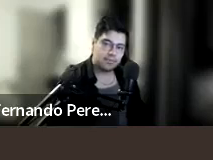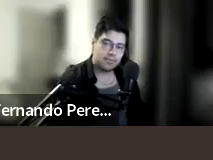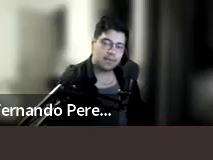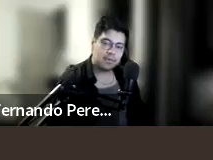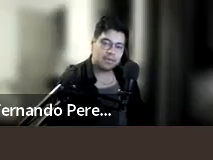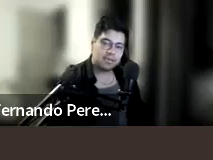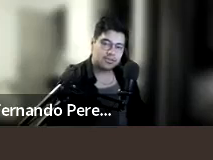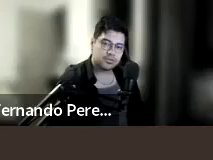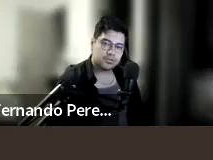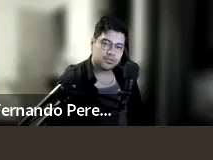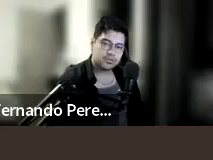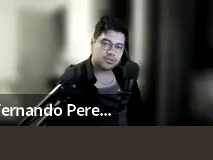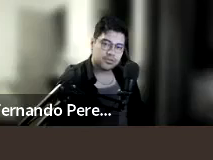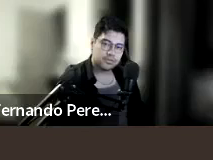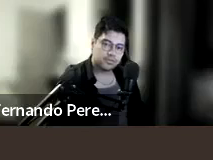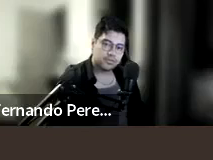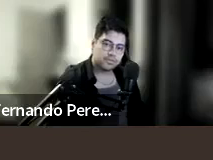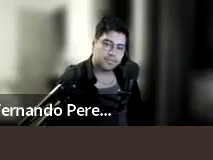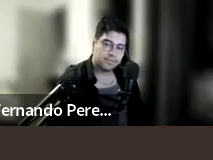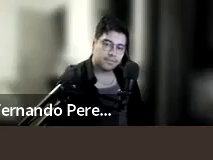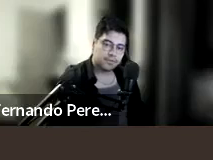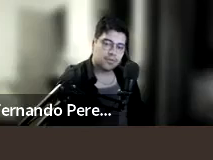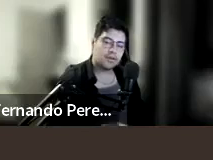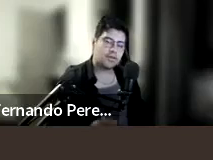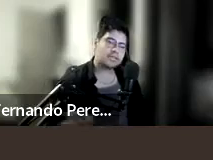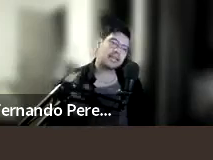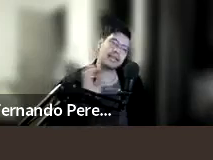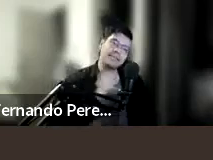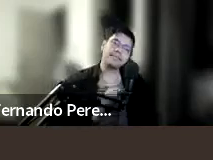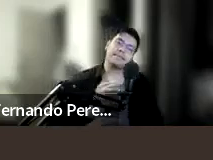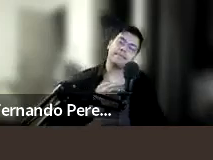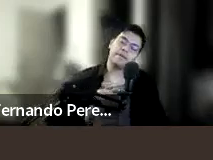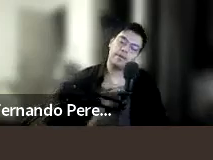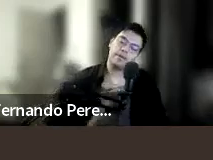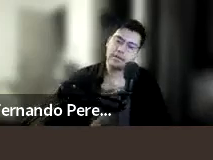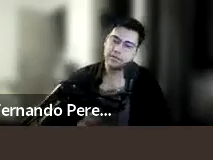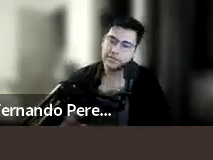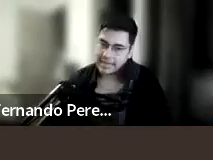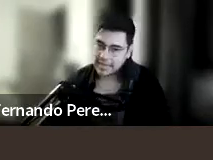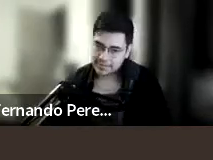Nunca pongan estos dos juntos. Una cosa es I am y otra cosa es I have.